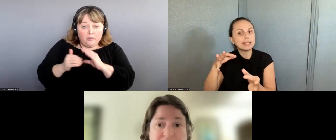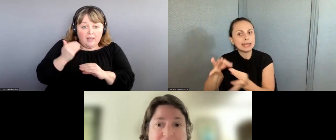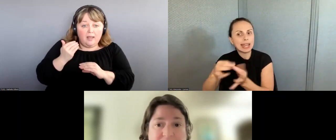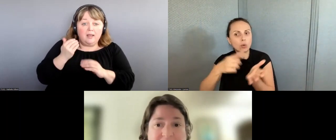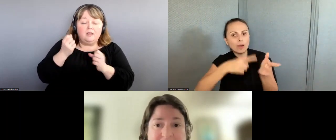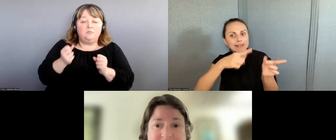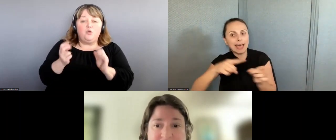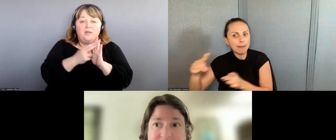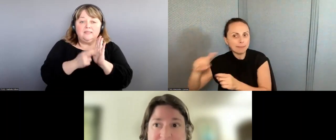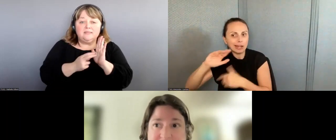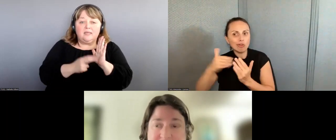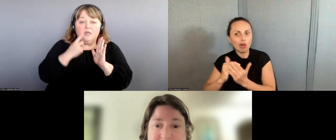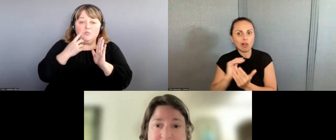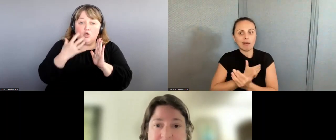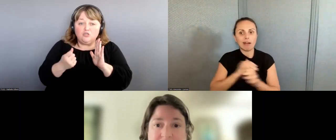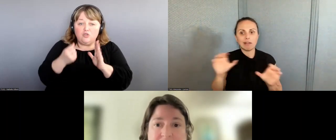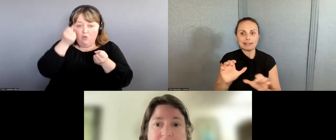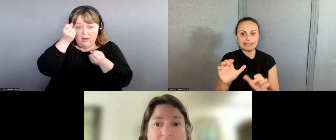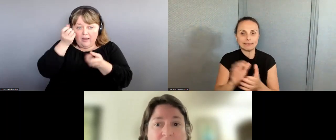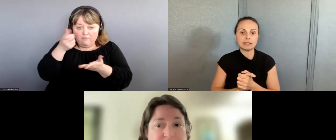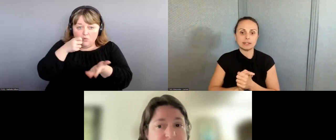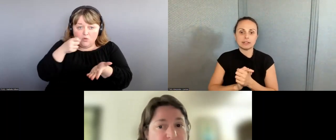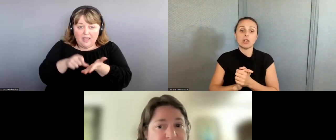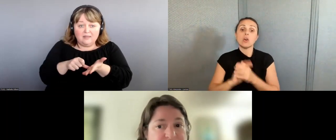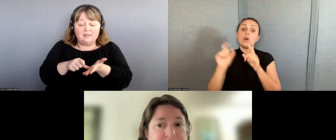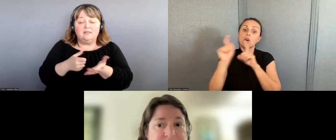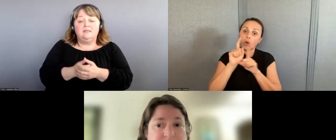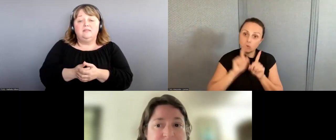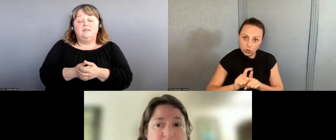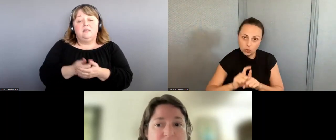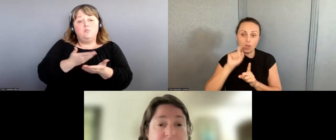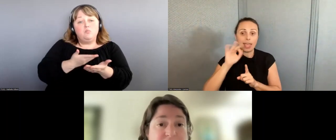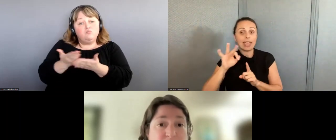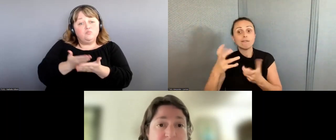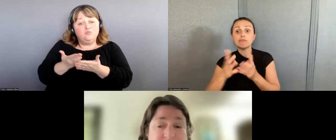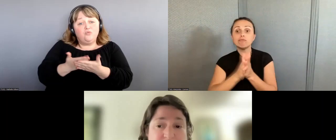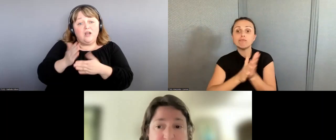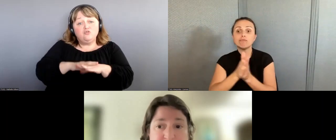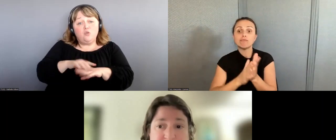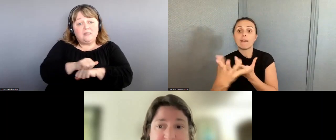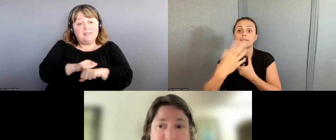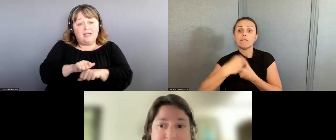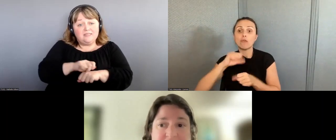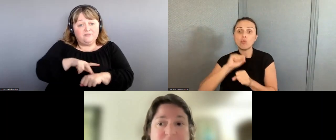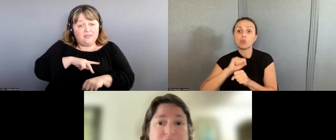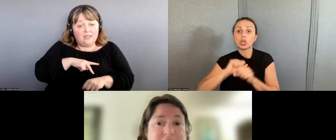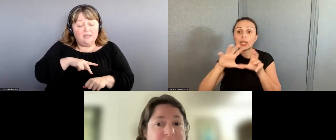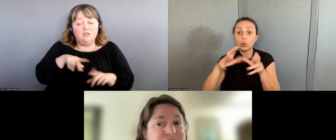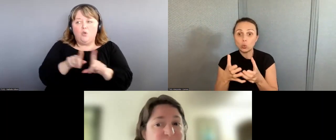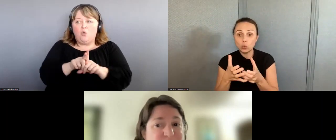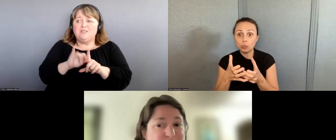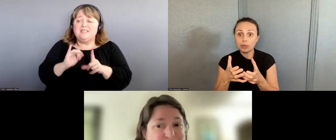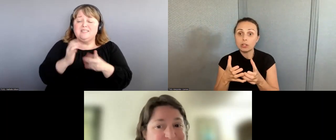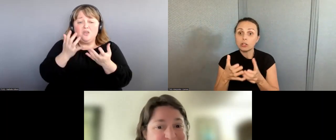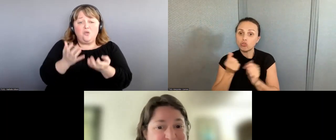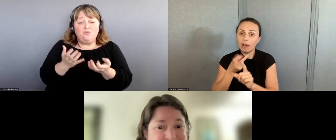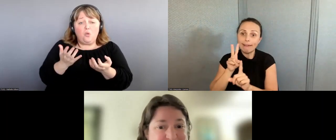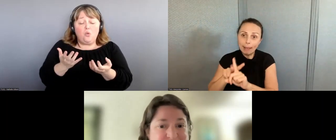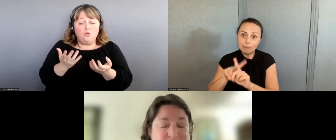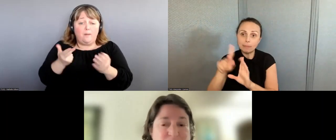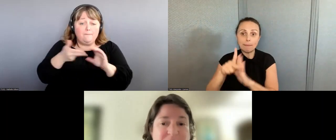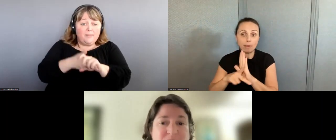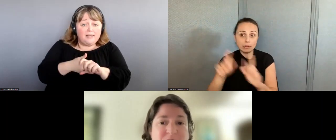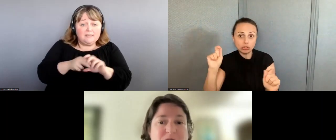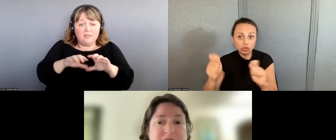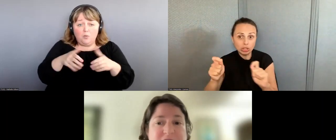of our activities. Also, if you'd like to be part of a working group that's looking to influence policy